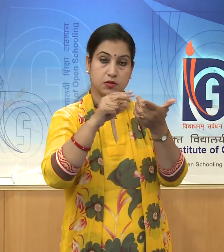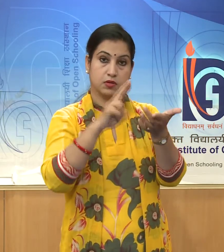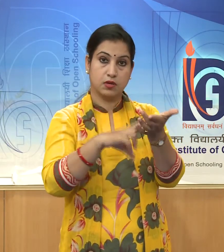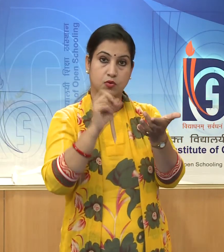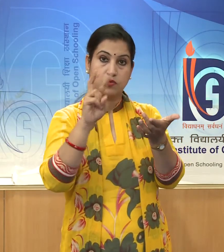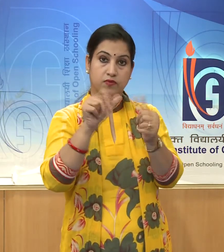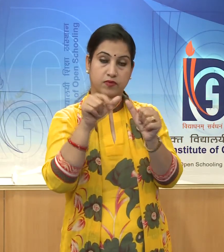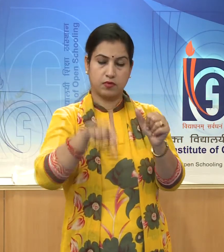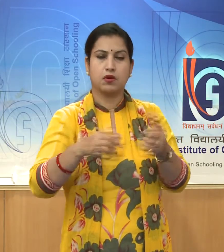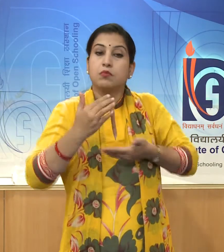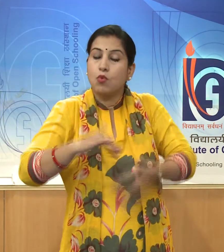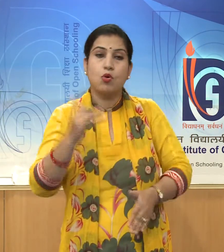Renoir was born